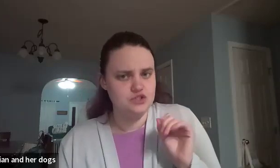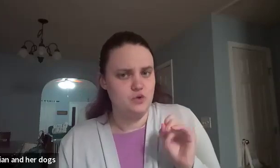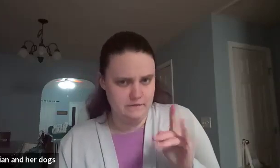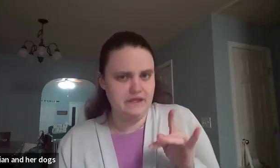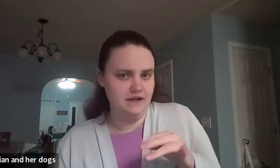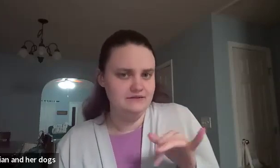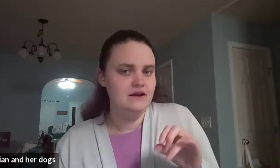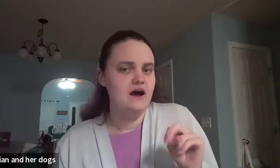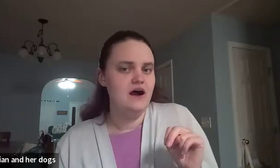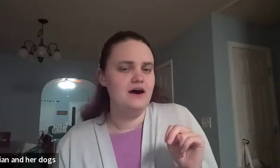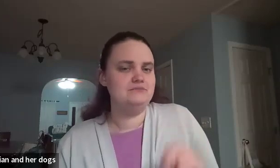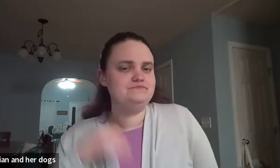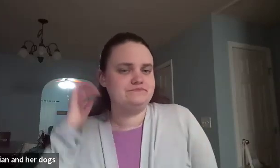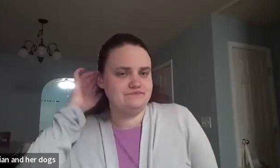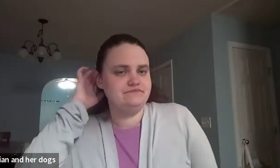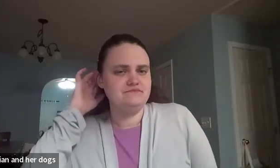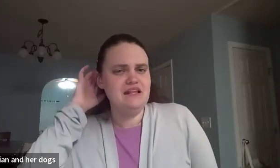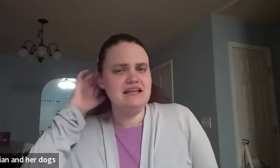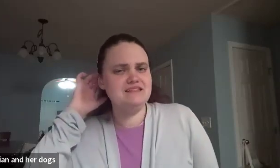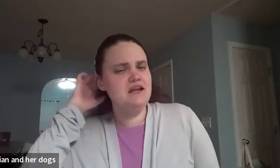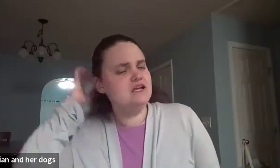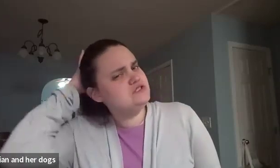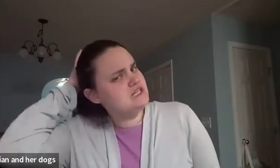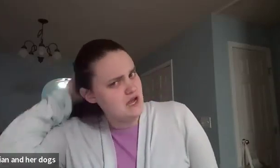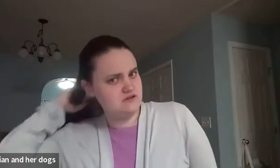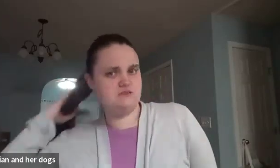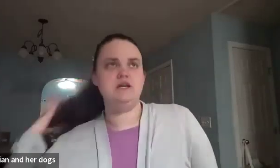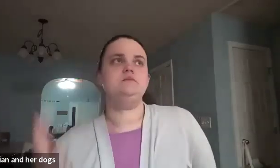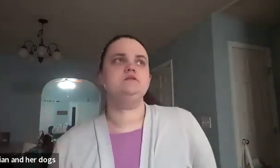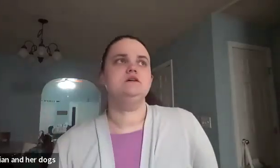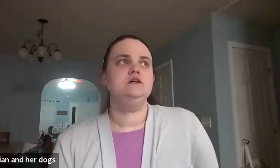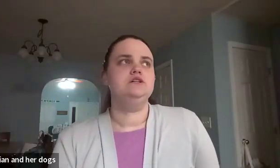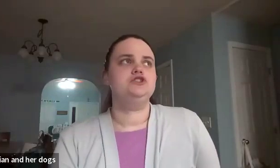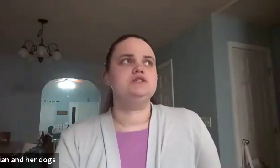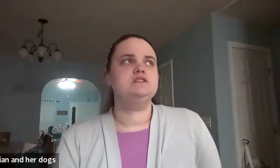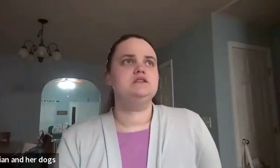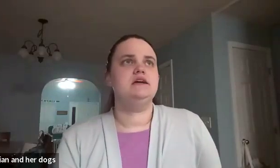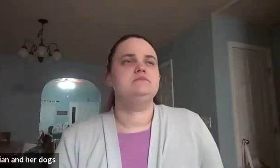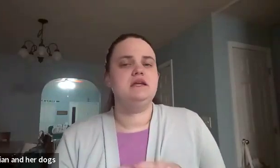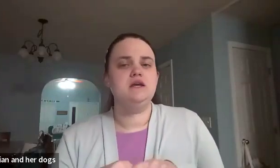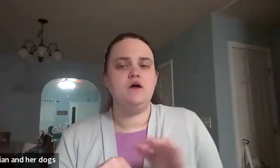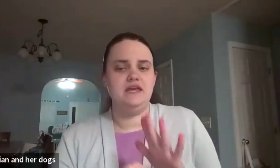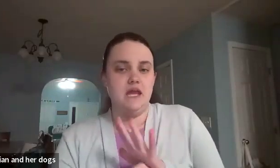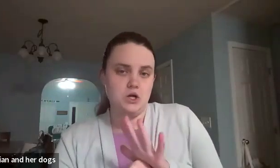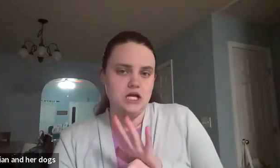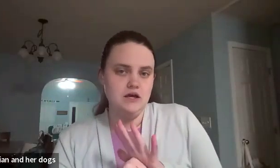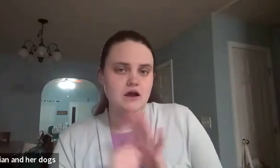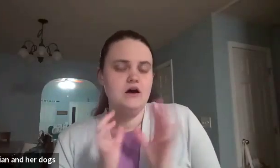for a scorpion. Um, it's kind of interesting how sometimes just like depending on the area